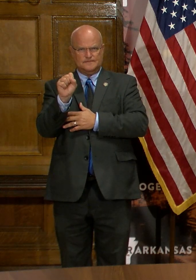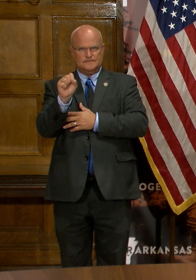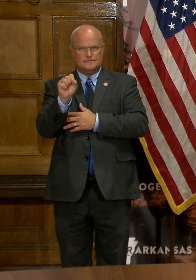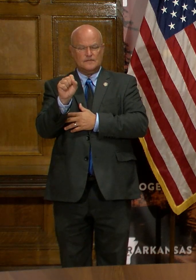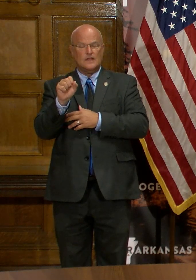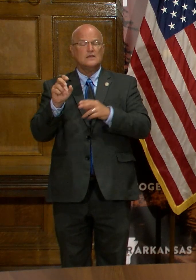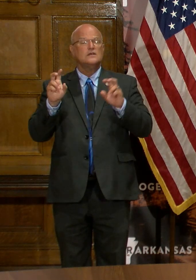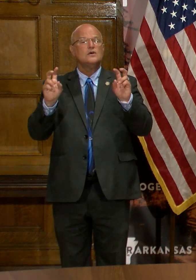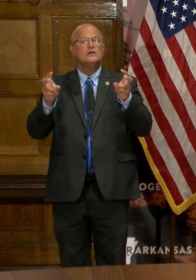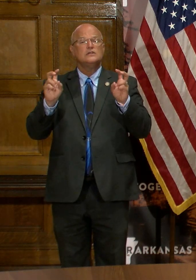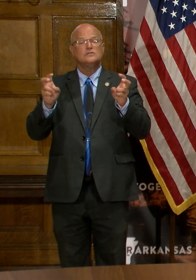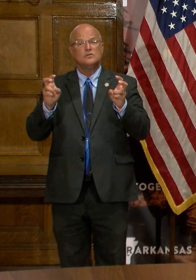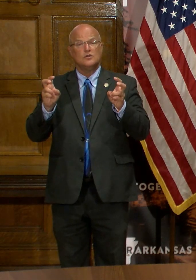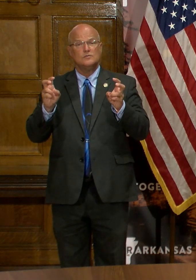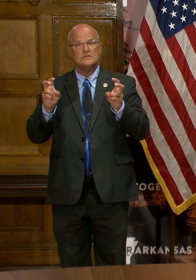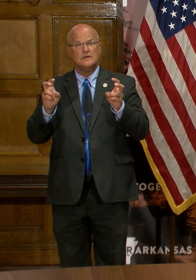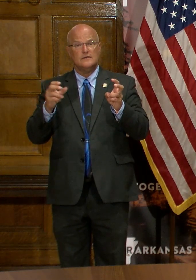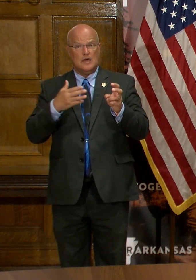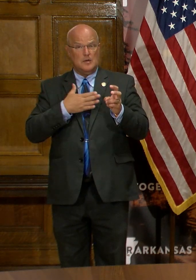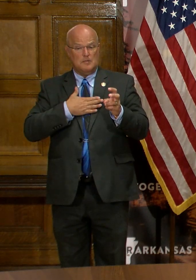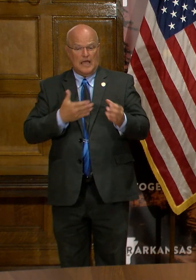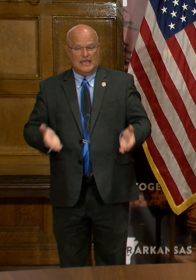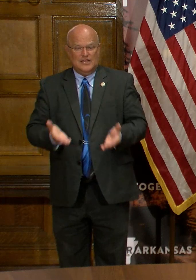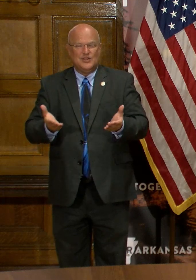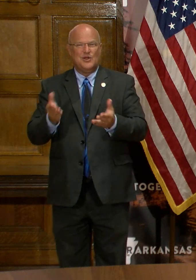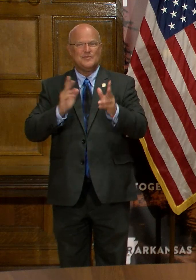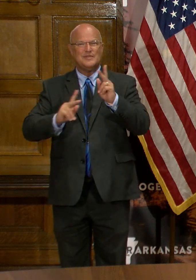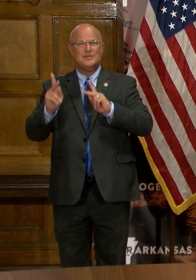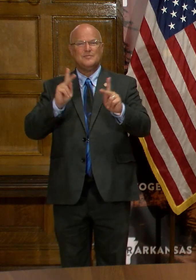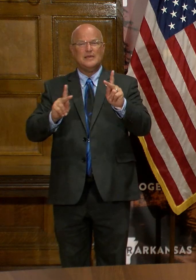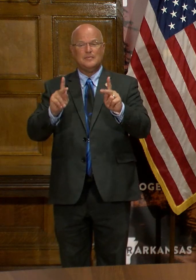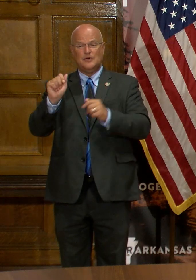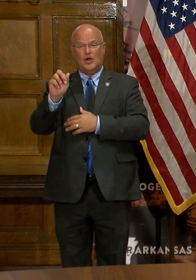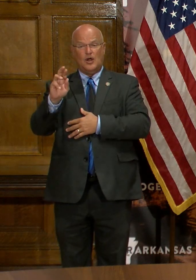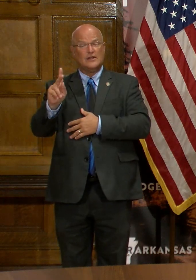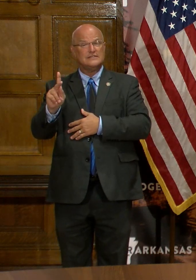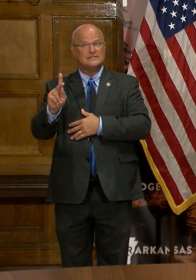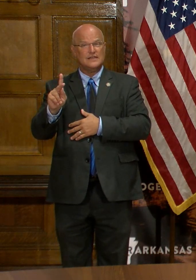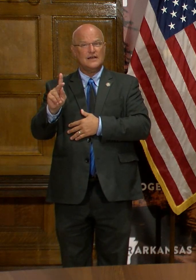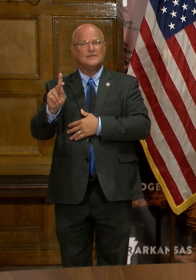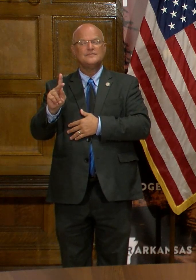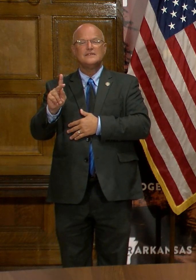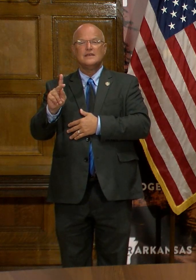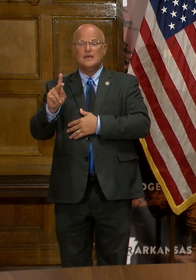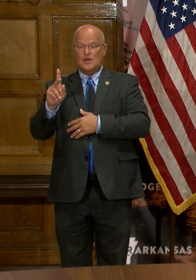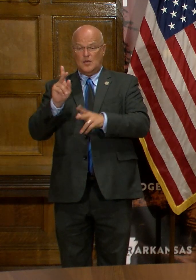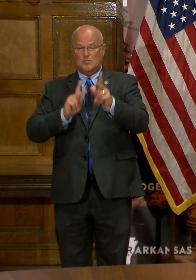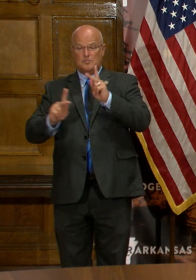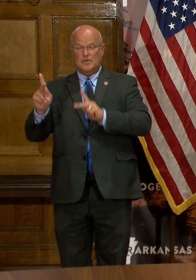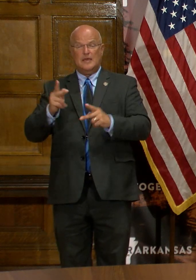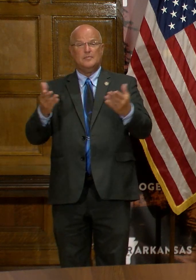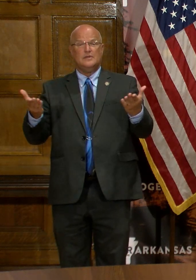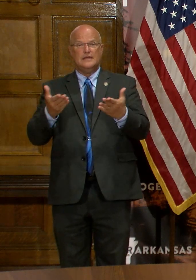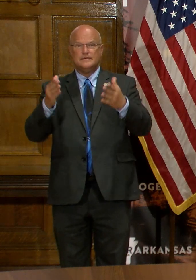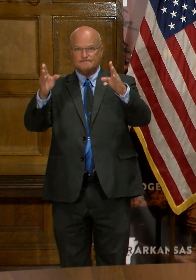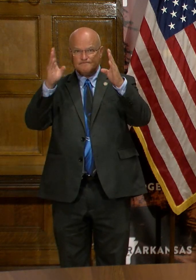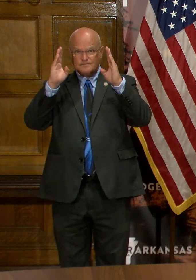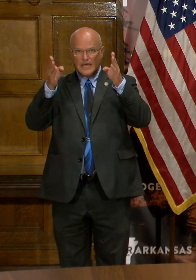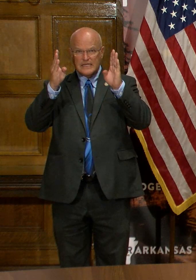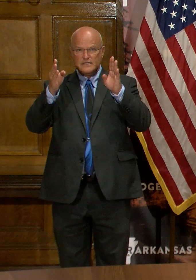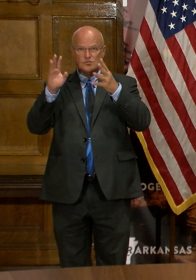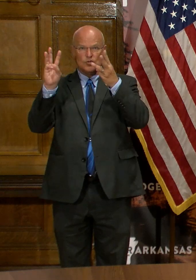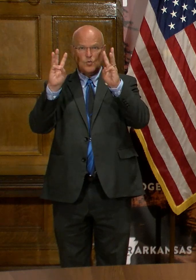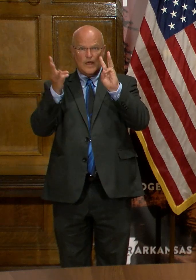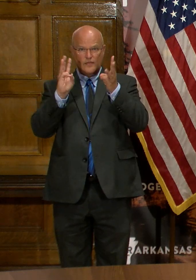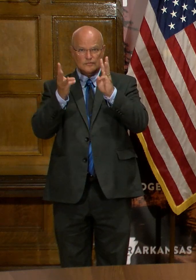In terms of my encouragement to the people of Arkansas is that Arkansans need to pay attention to the